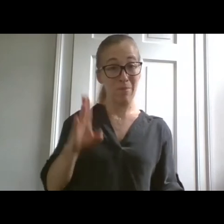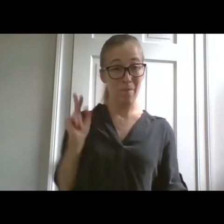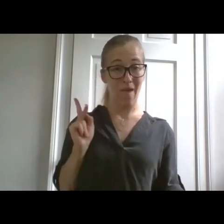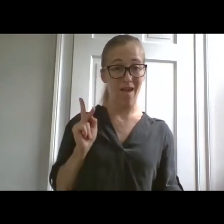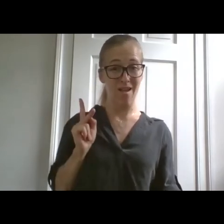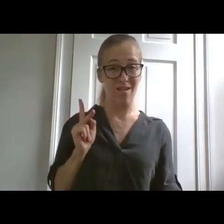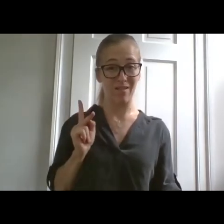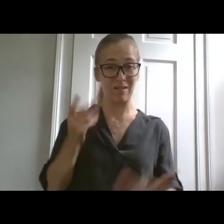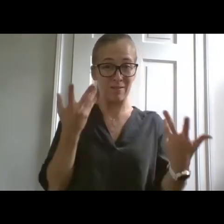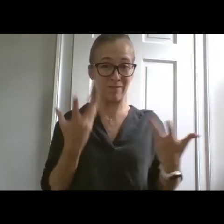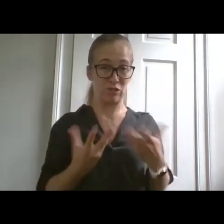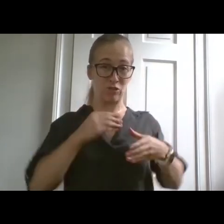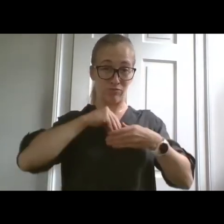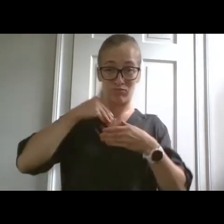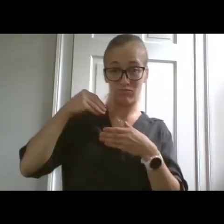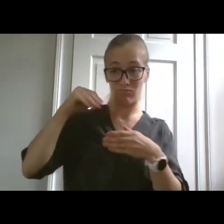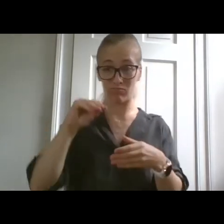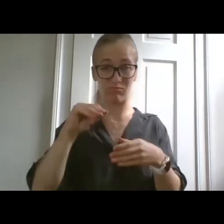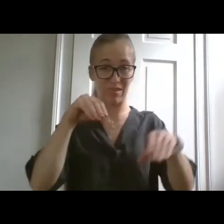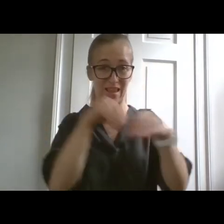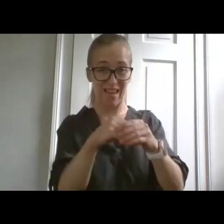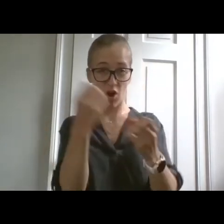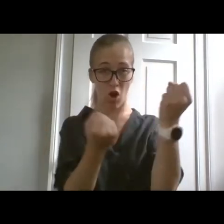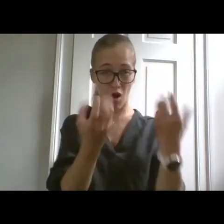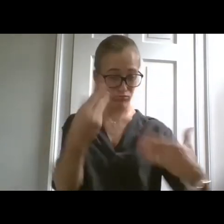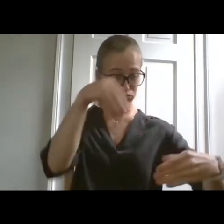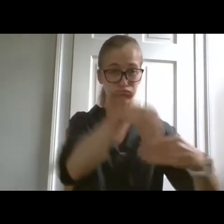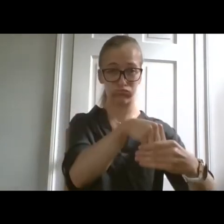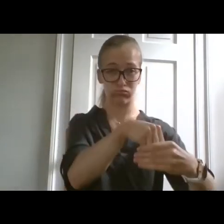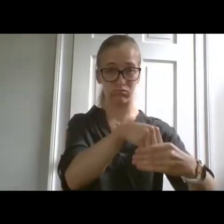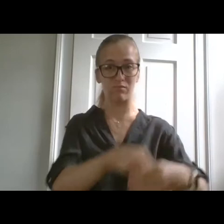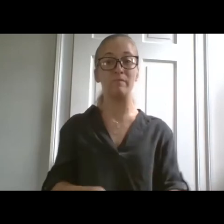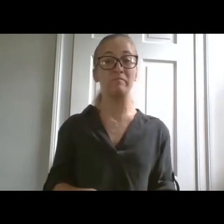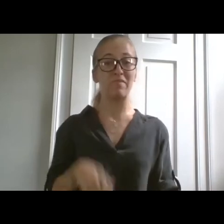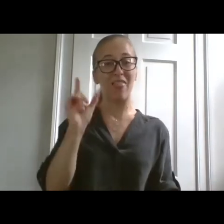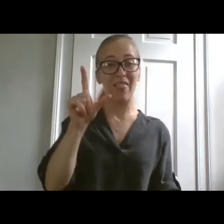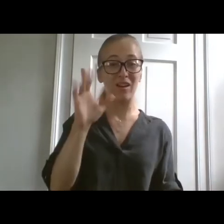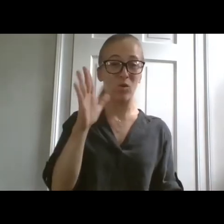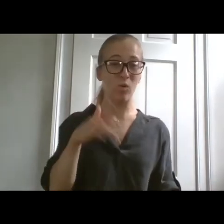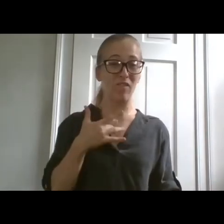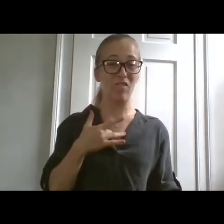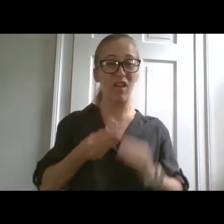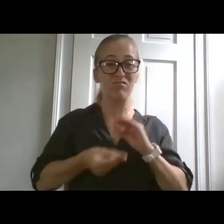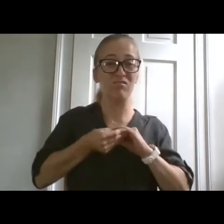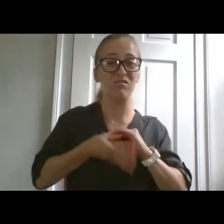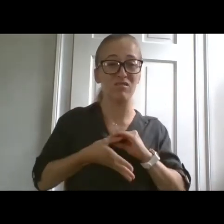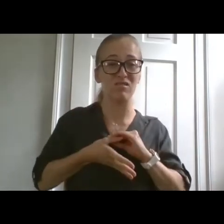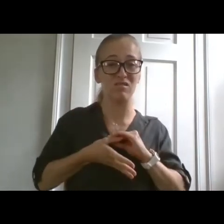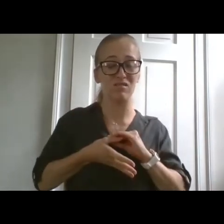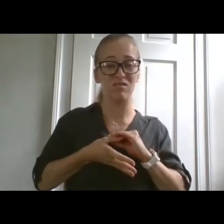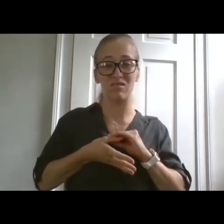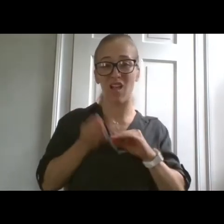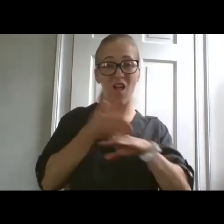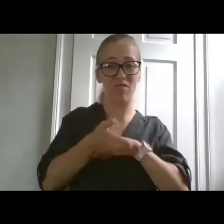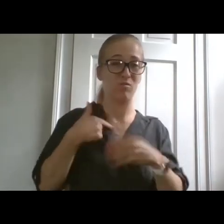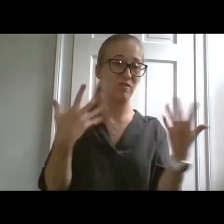having stashed the pencil case under the passenger seat. In a while, I'll feel empty, meaningless, as I always do after